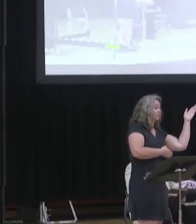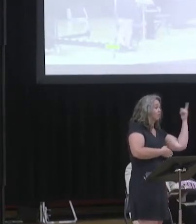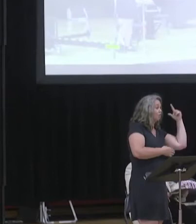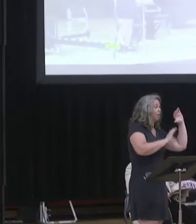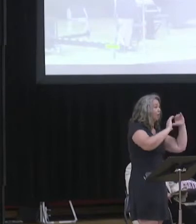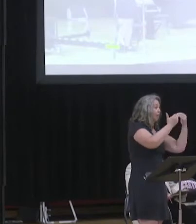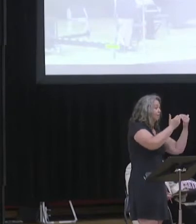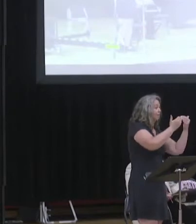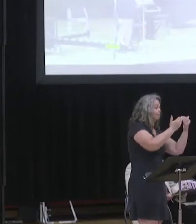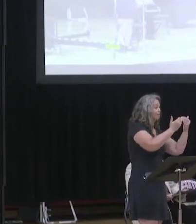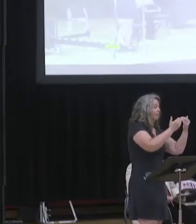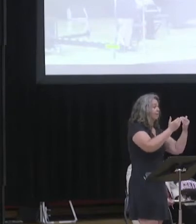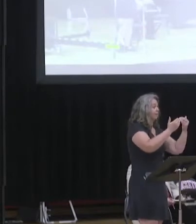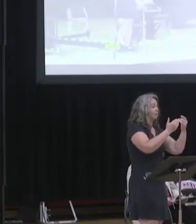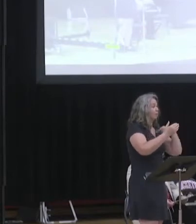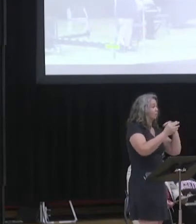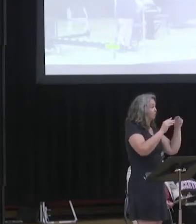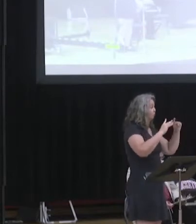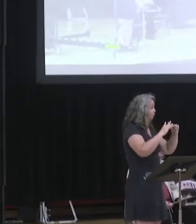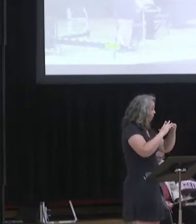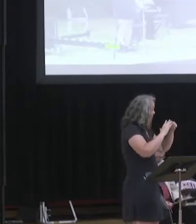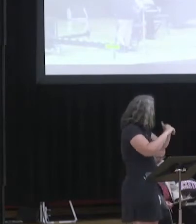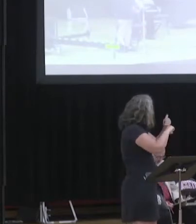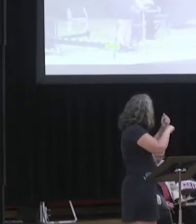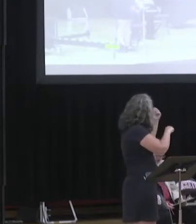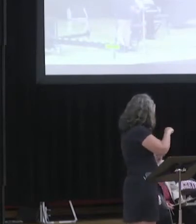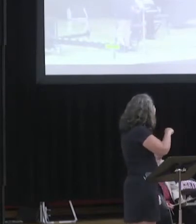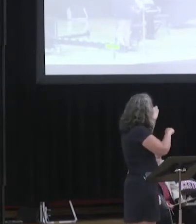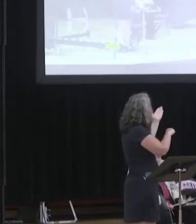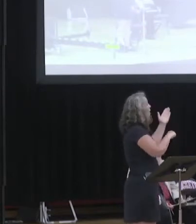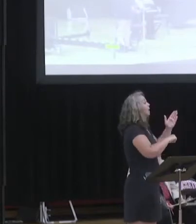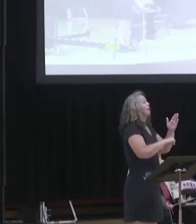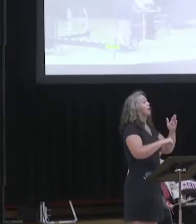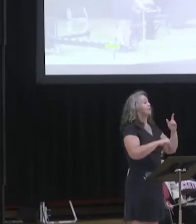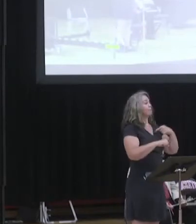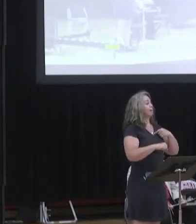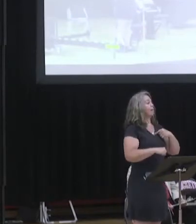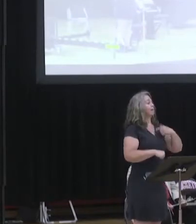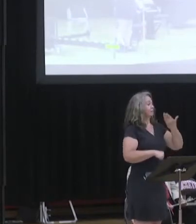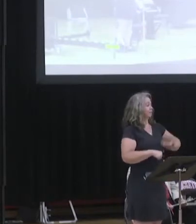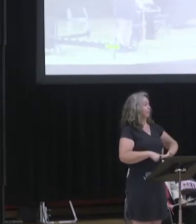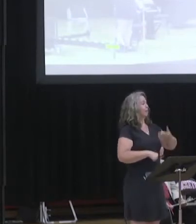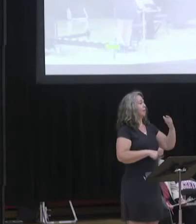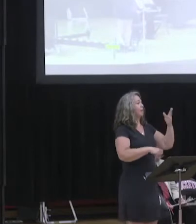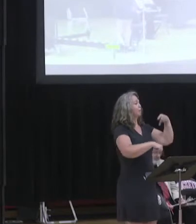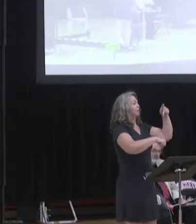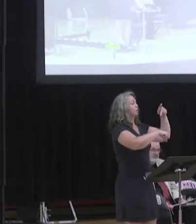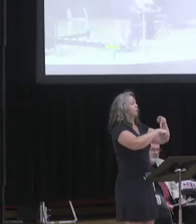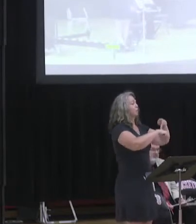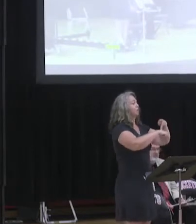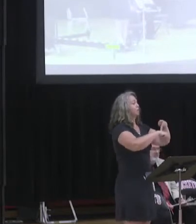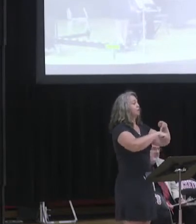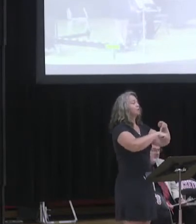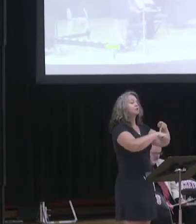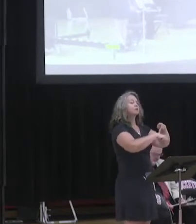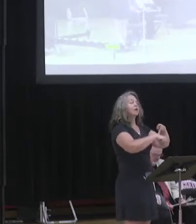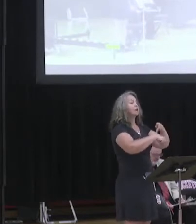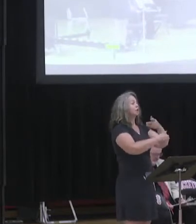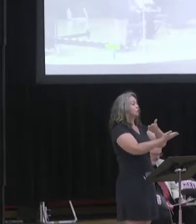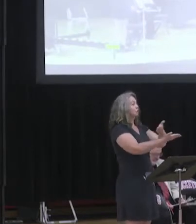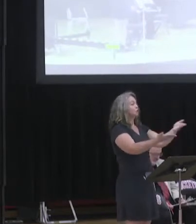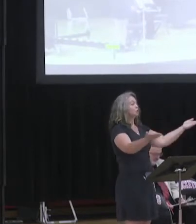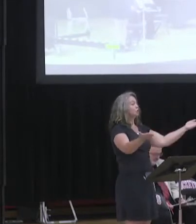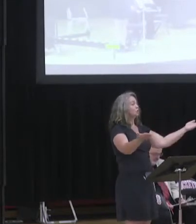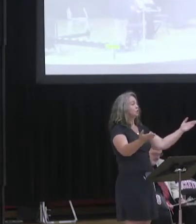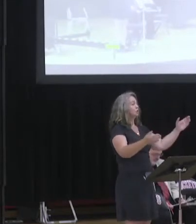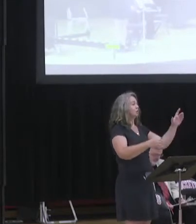And it is my pleasure, as a principal of John Marshall High School, to present to you and our school board chair,